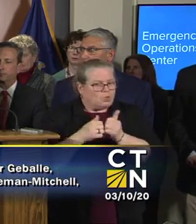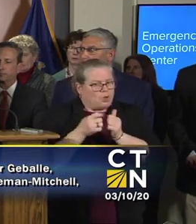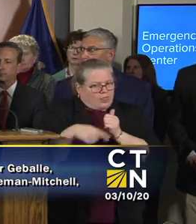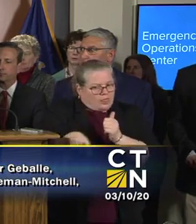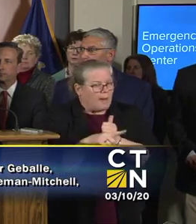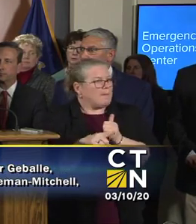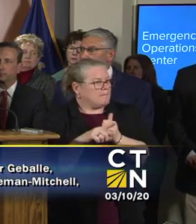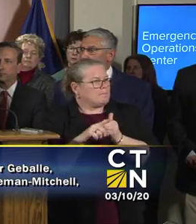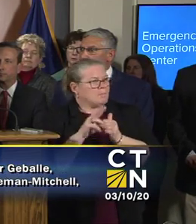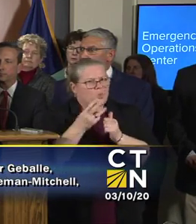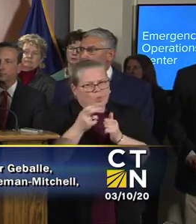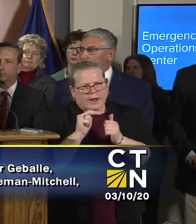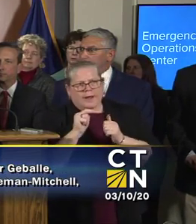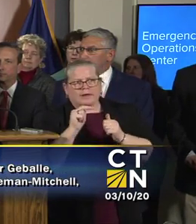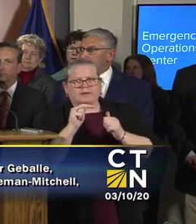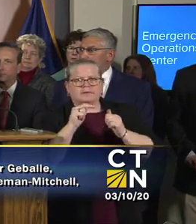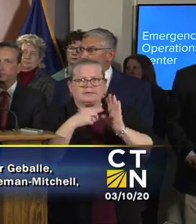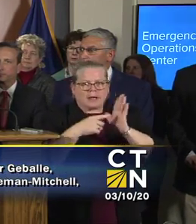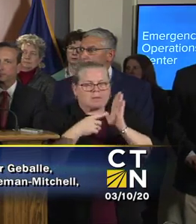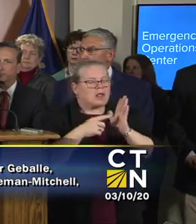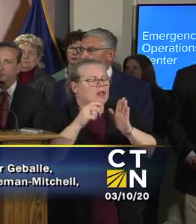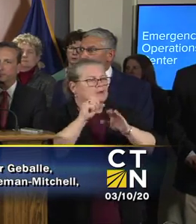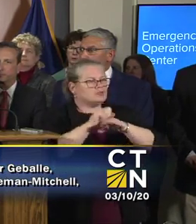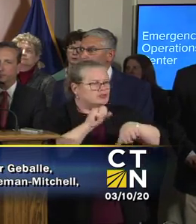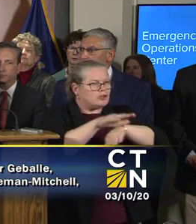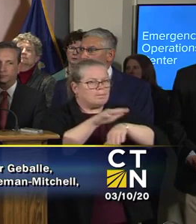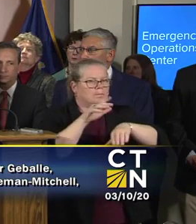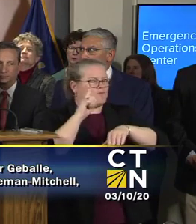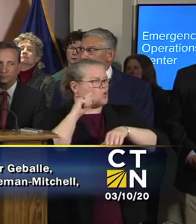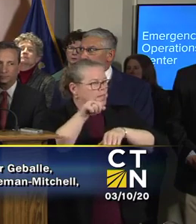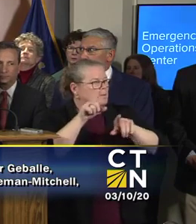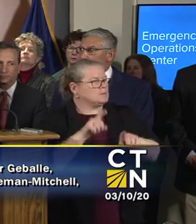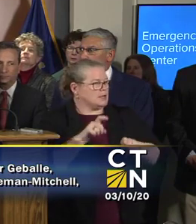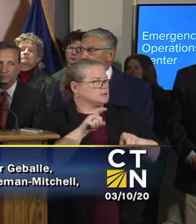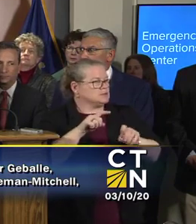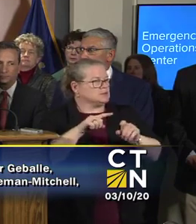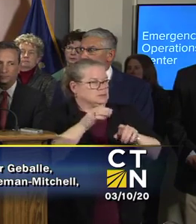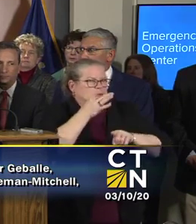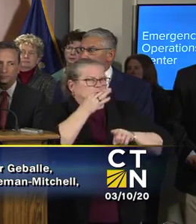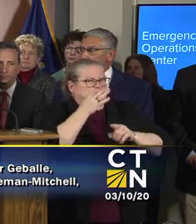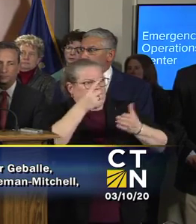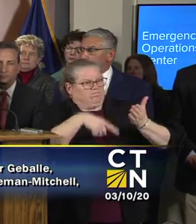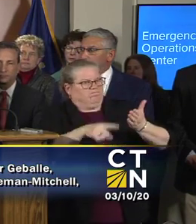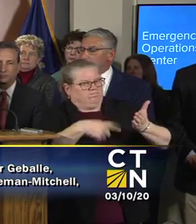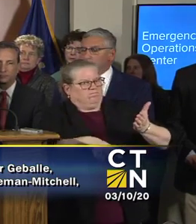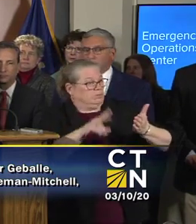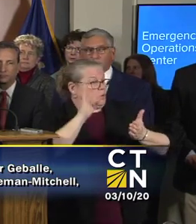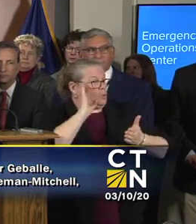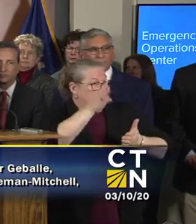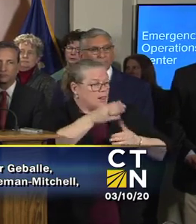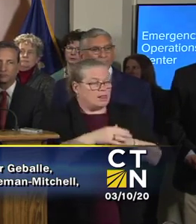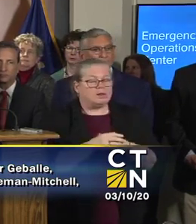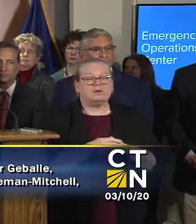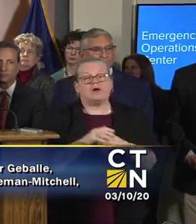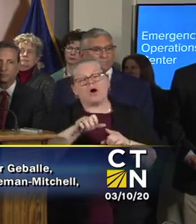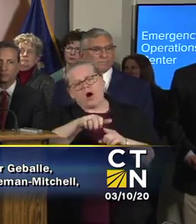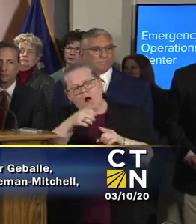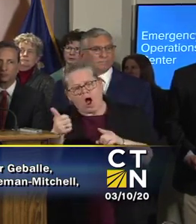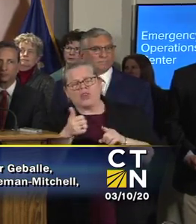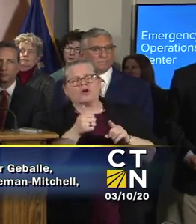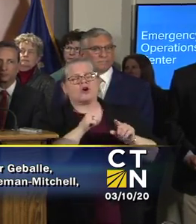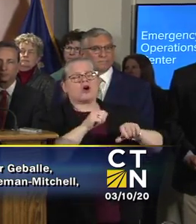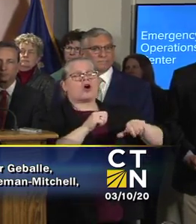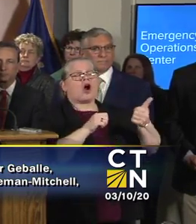shipping samples to them. And we have a couple other avenues that we're pursuing that we're not ready to discuss